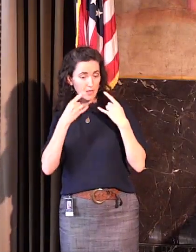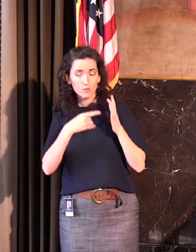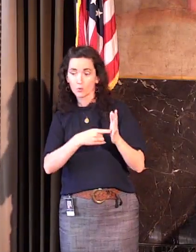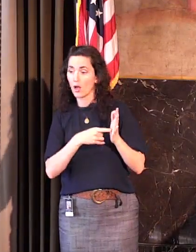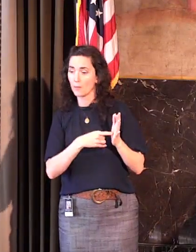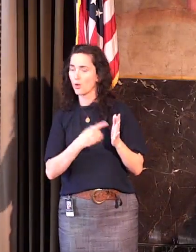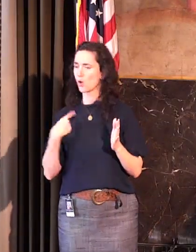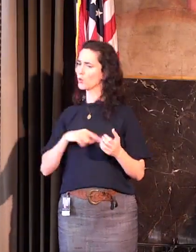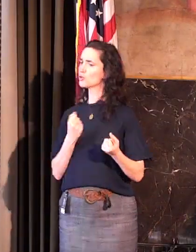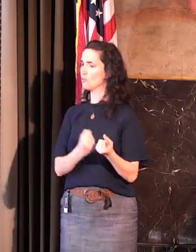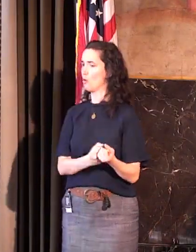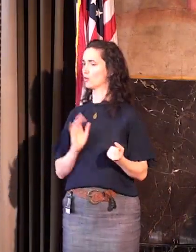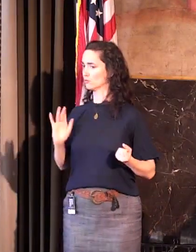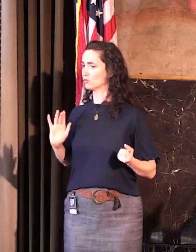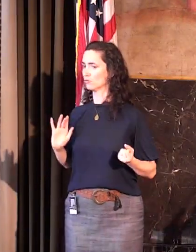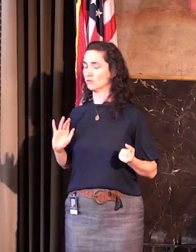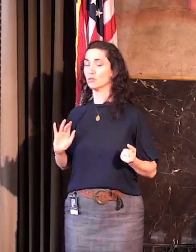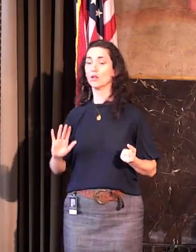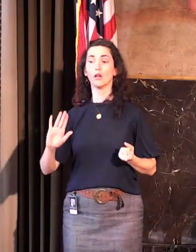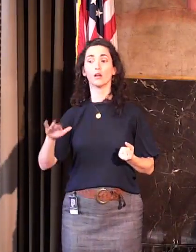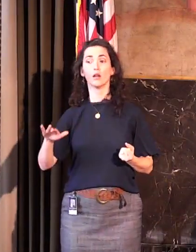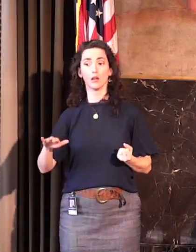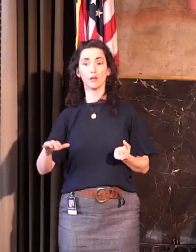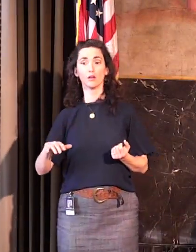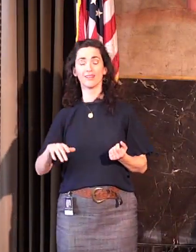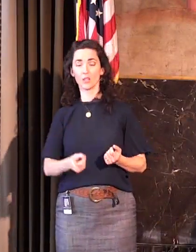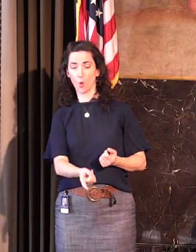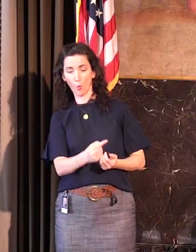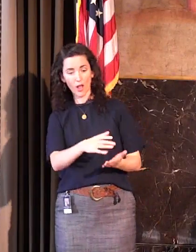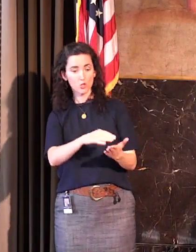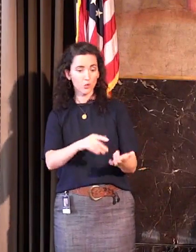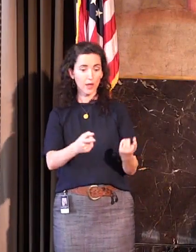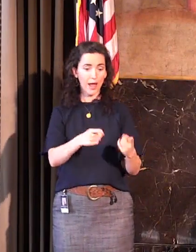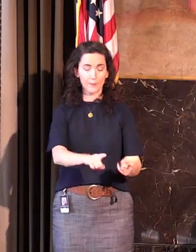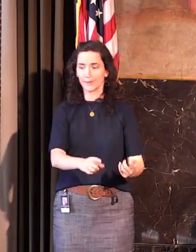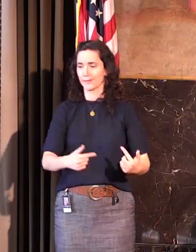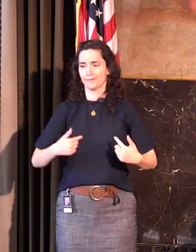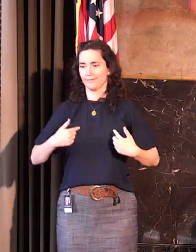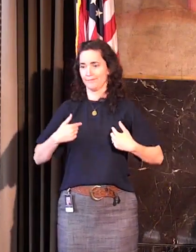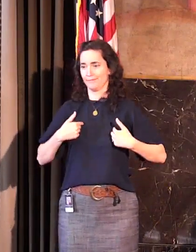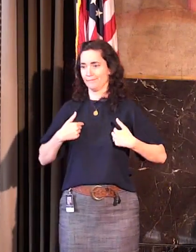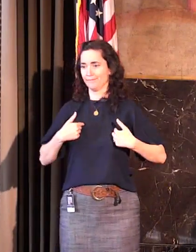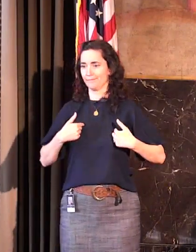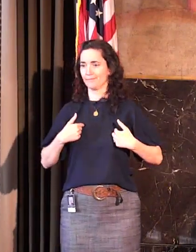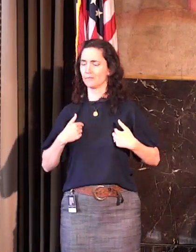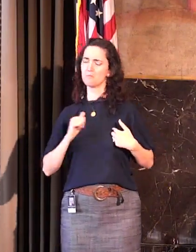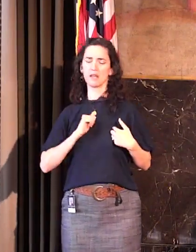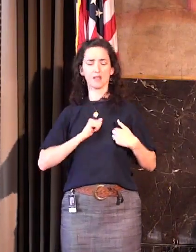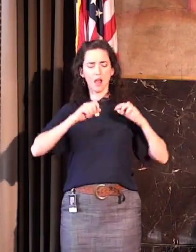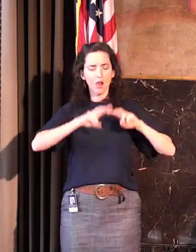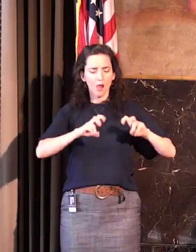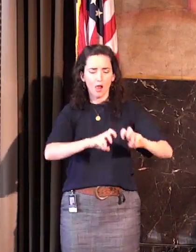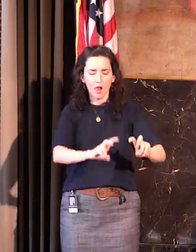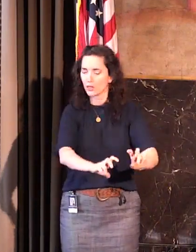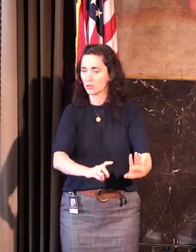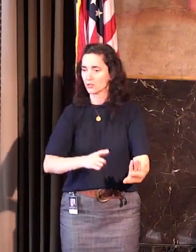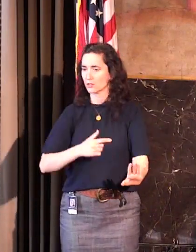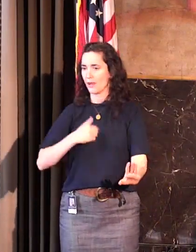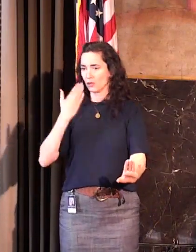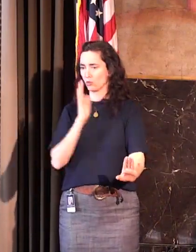mask mandate. In terms of what happened with a particular student, I'm not going to look into that. I don't know,